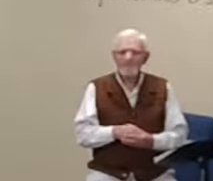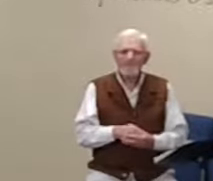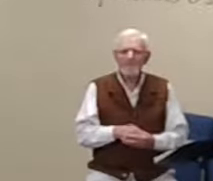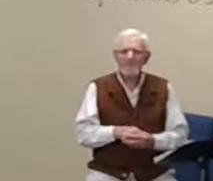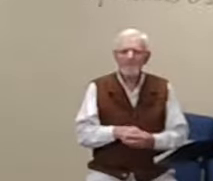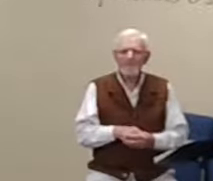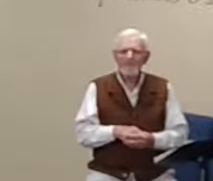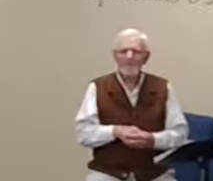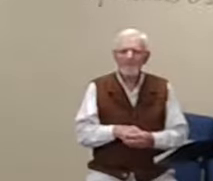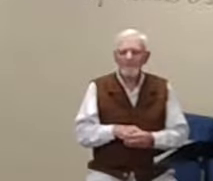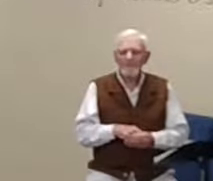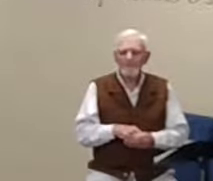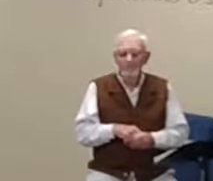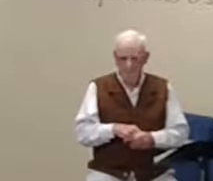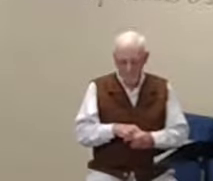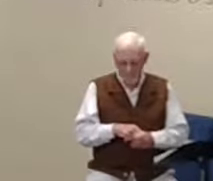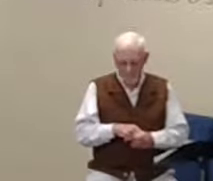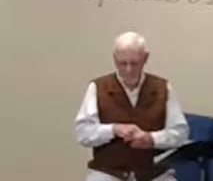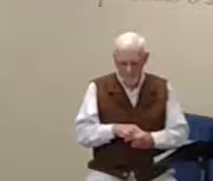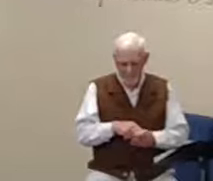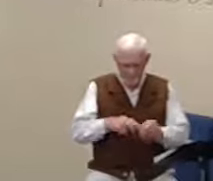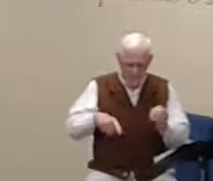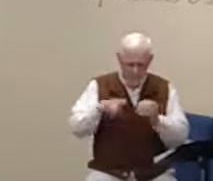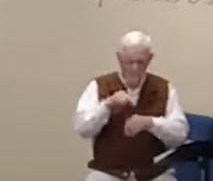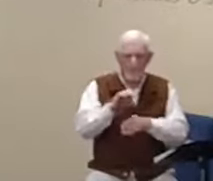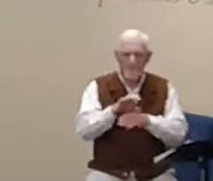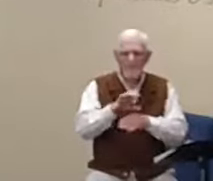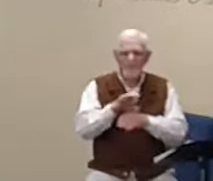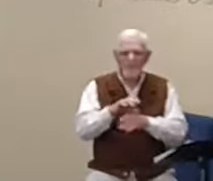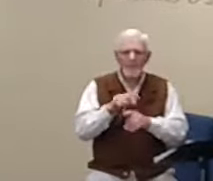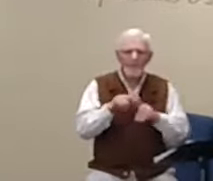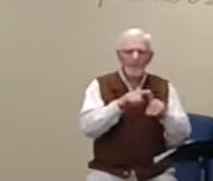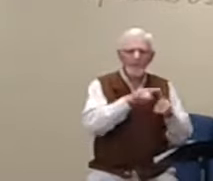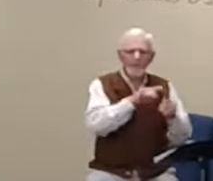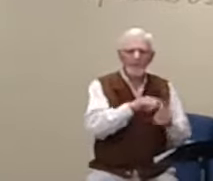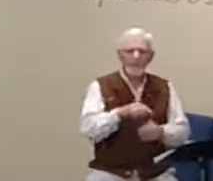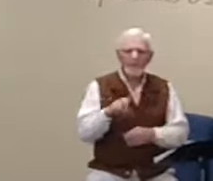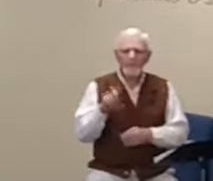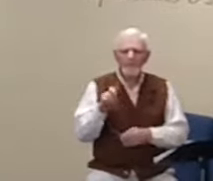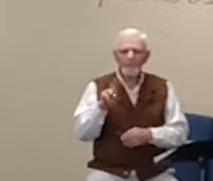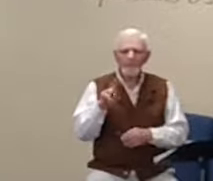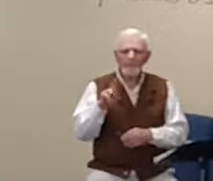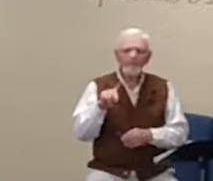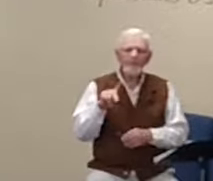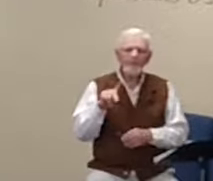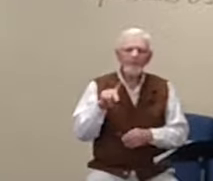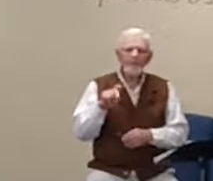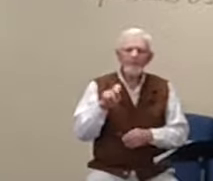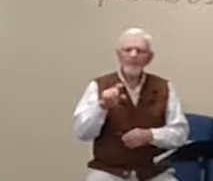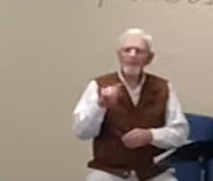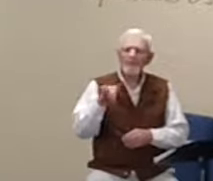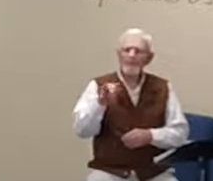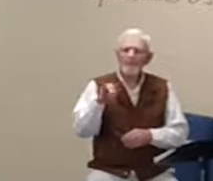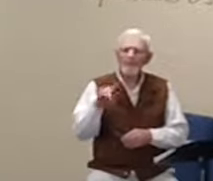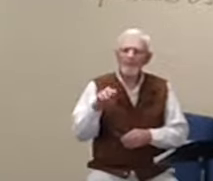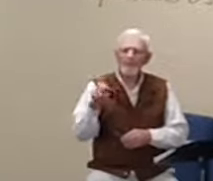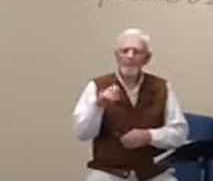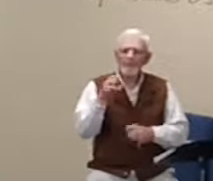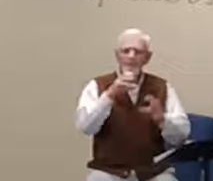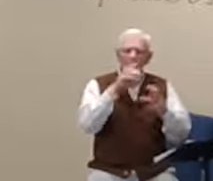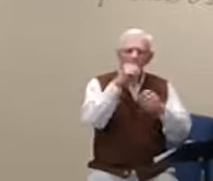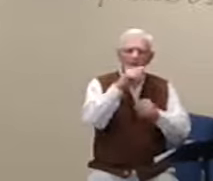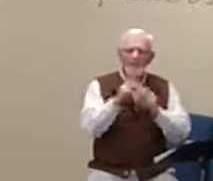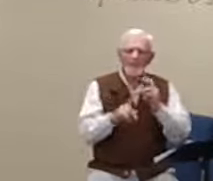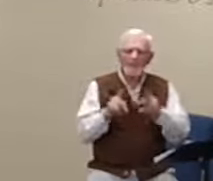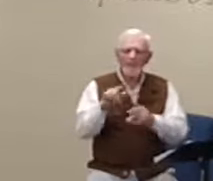And kind of, so to speak, I go around to churches and I'm being deputized. And what that means is I am looking for people